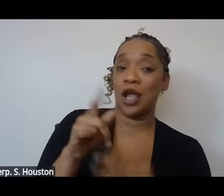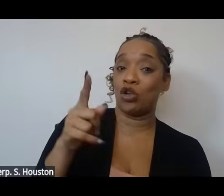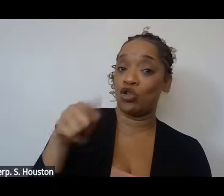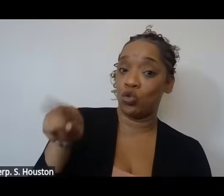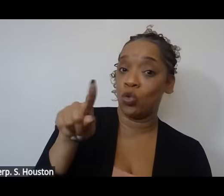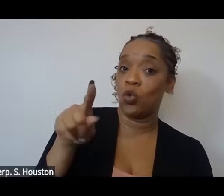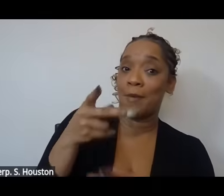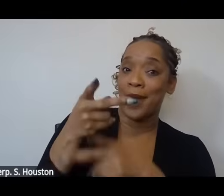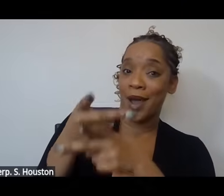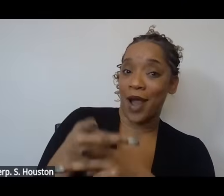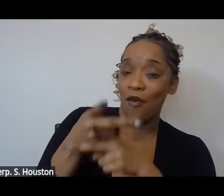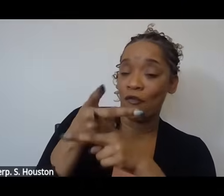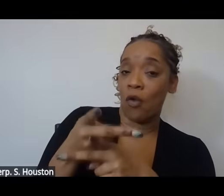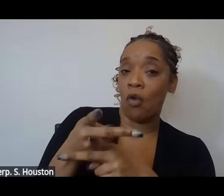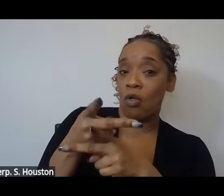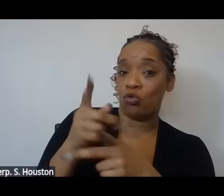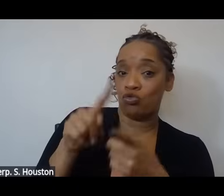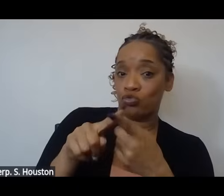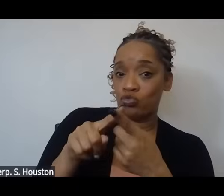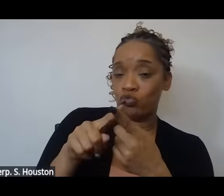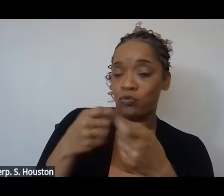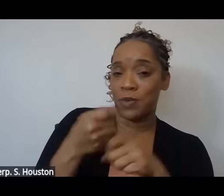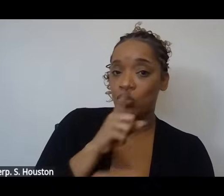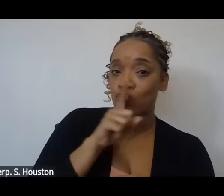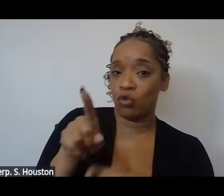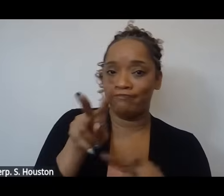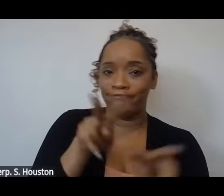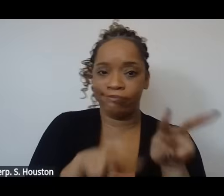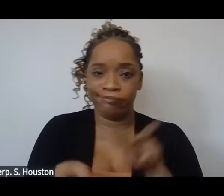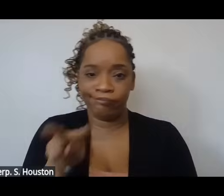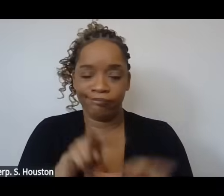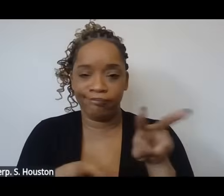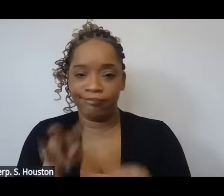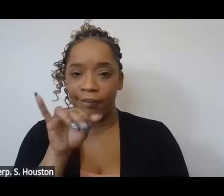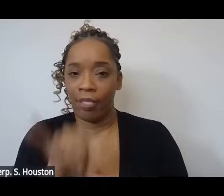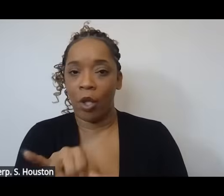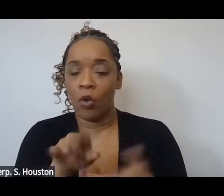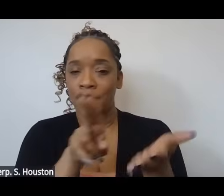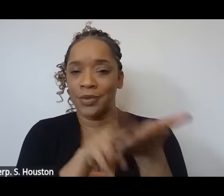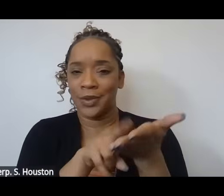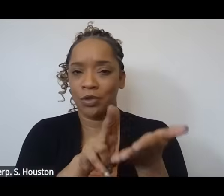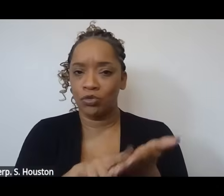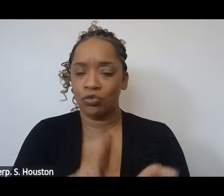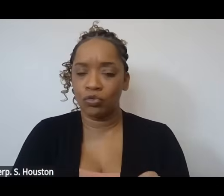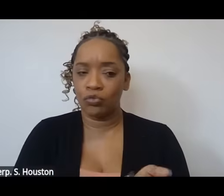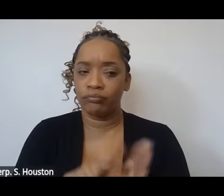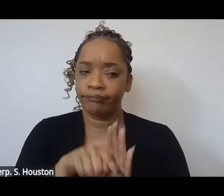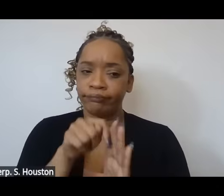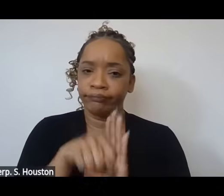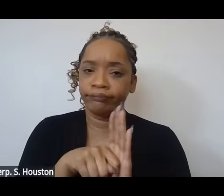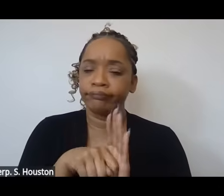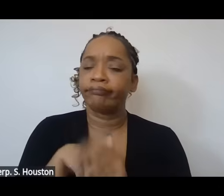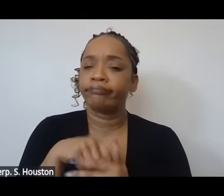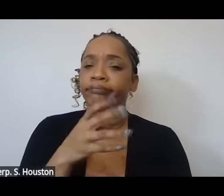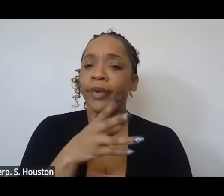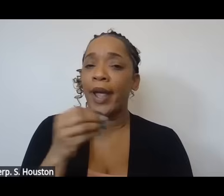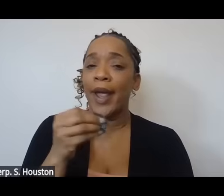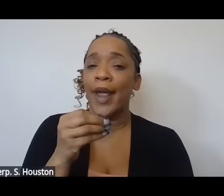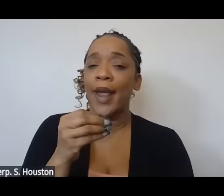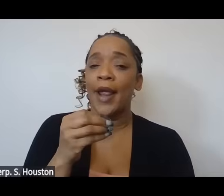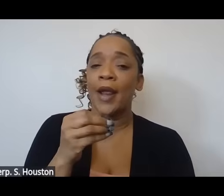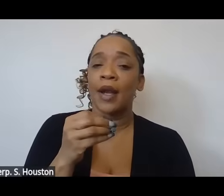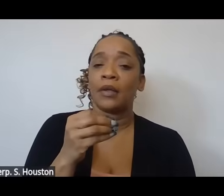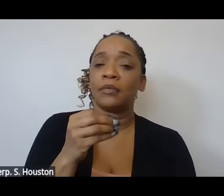their signatures to, and a careful review of the signatures on some of the petitions that we have seen would